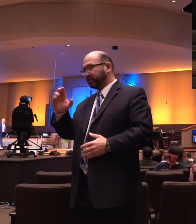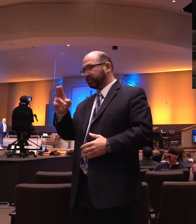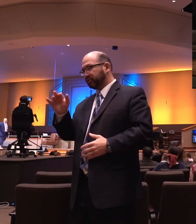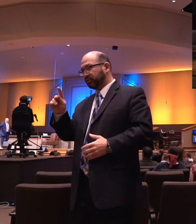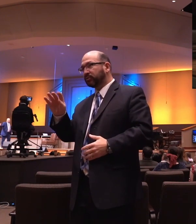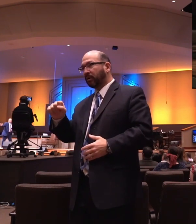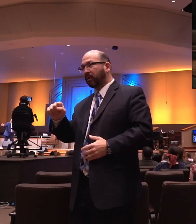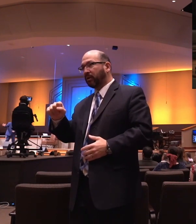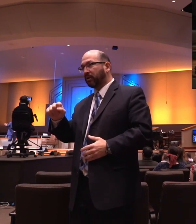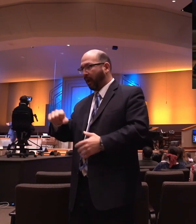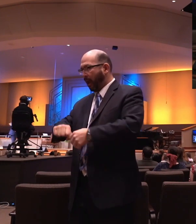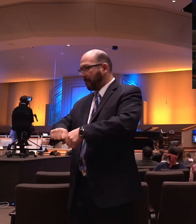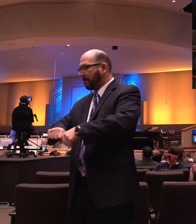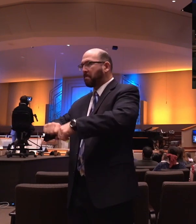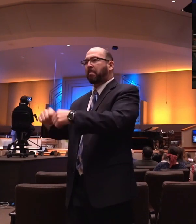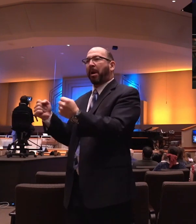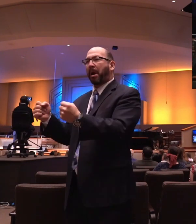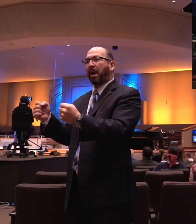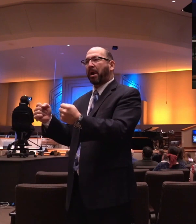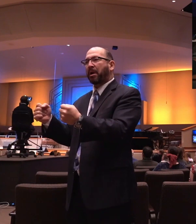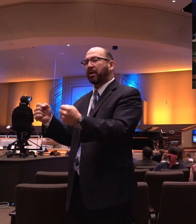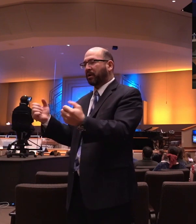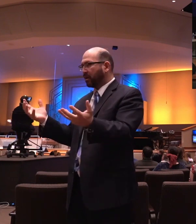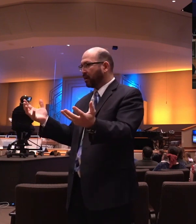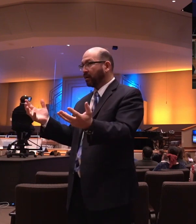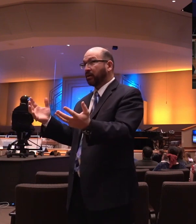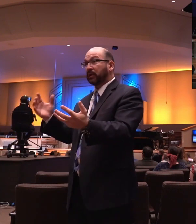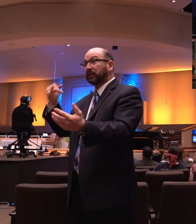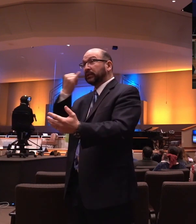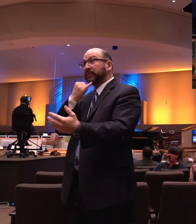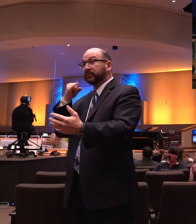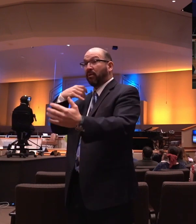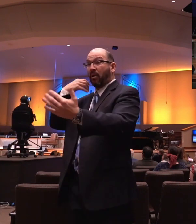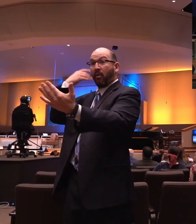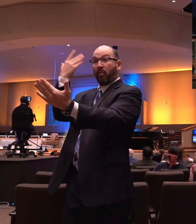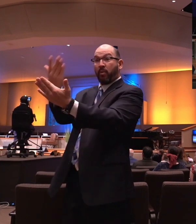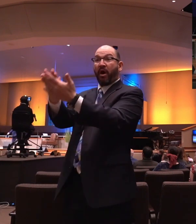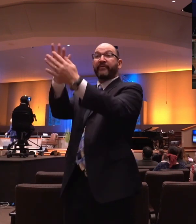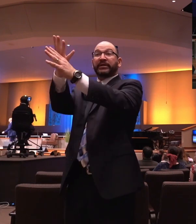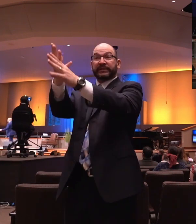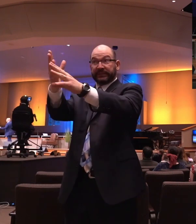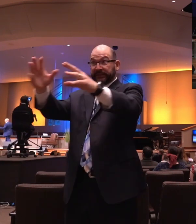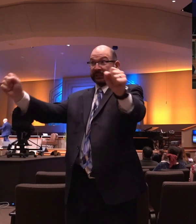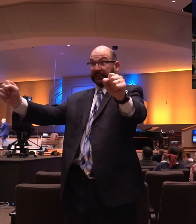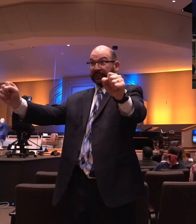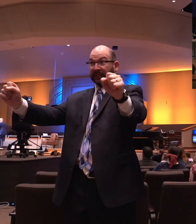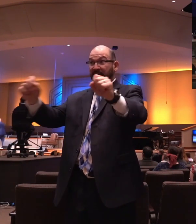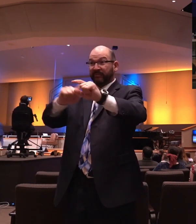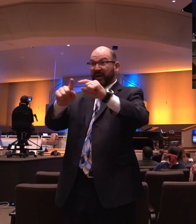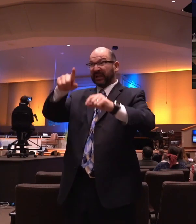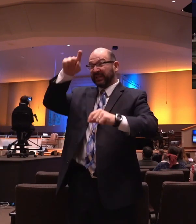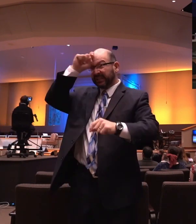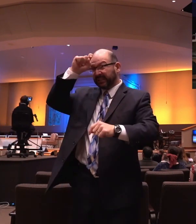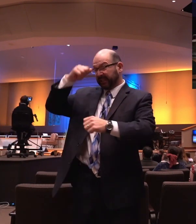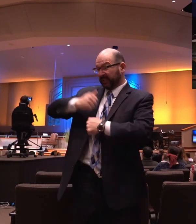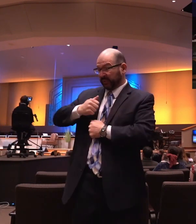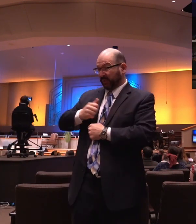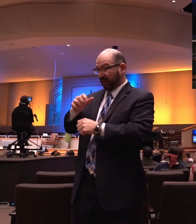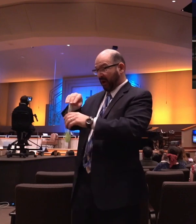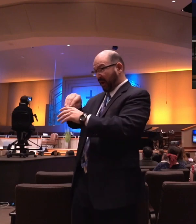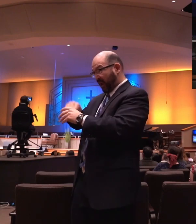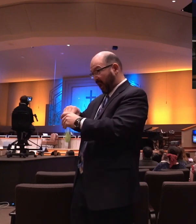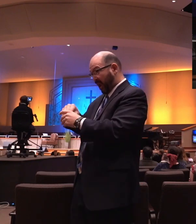Israel was saved, God said, That's enough. And the waters of the Red Sea came crashing down and all